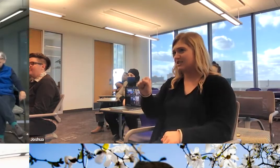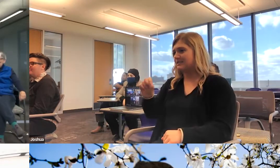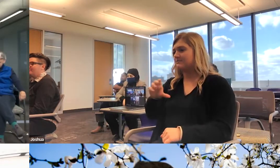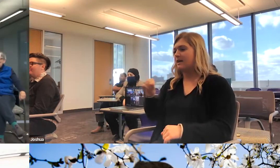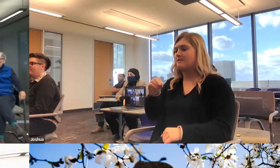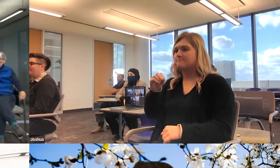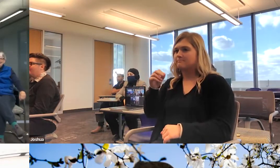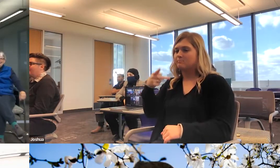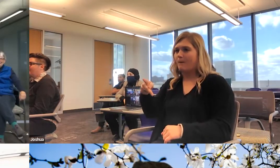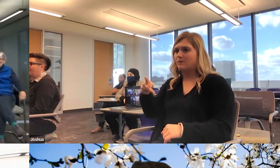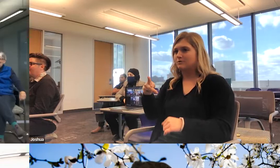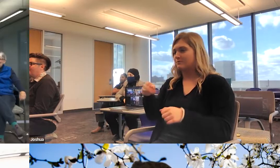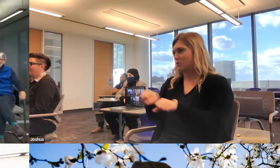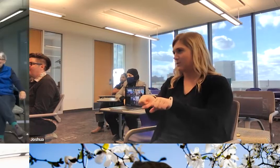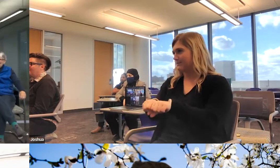shoes.